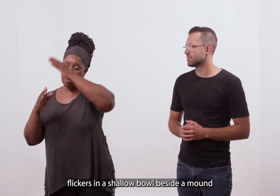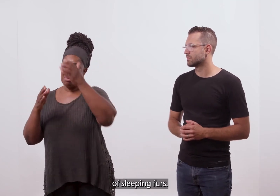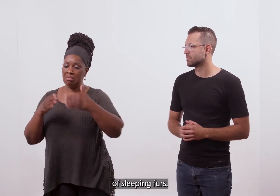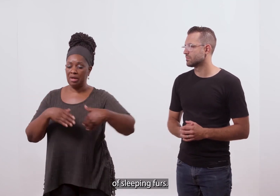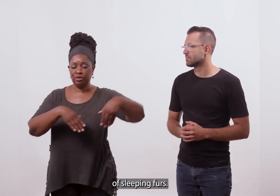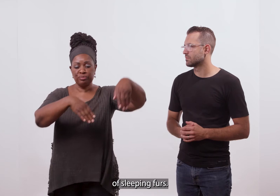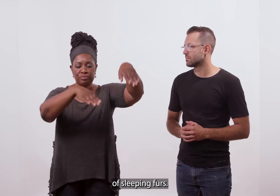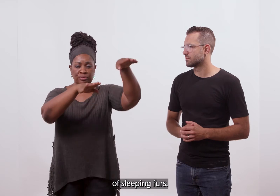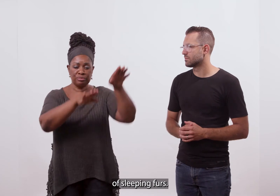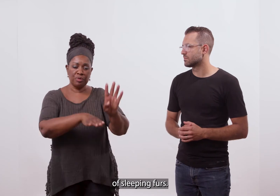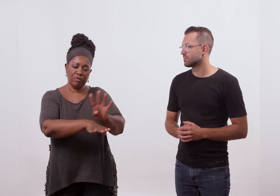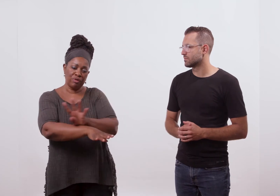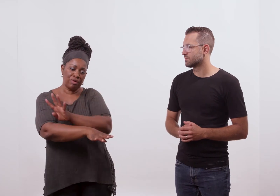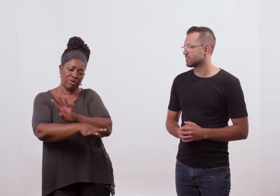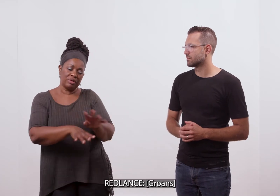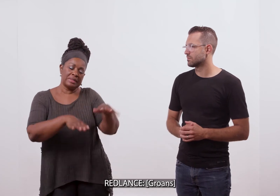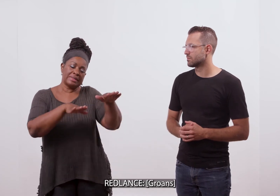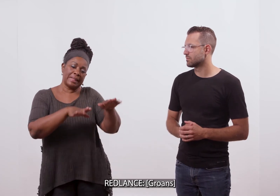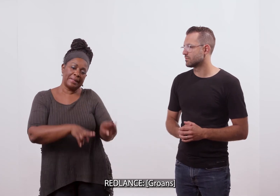of sleeping furs.